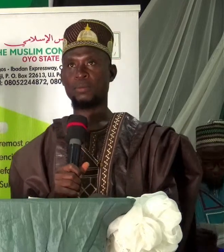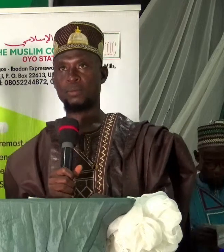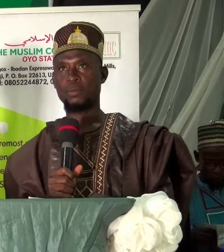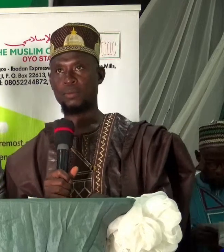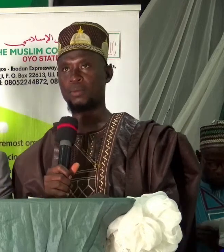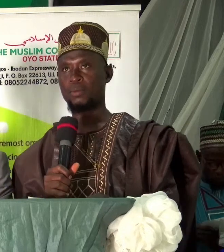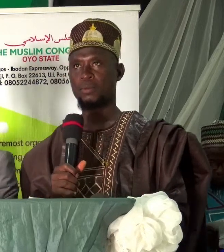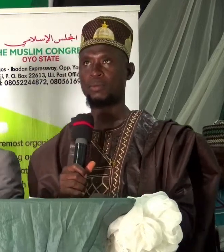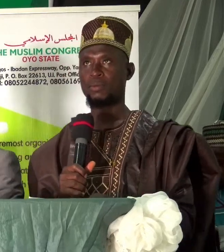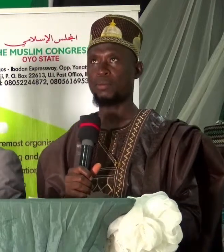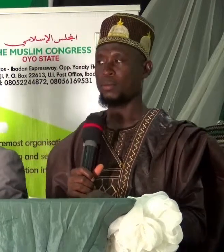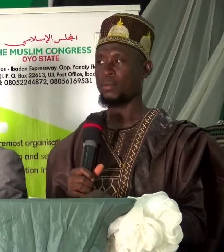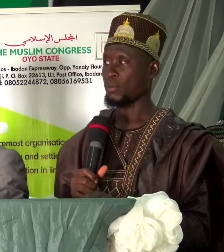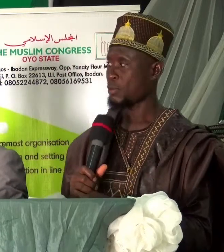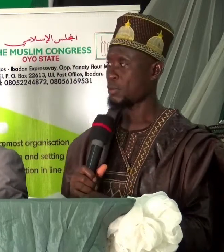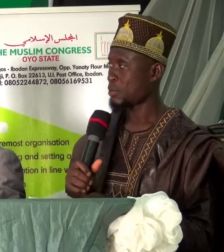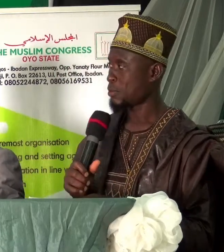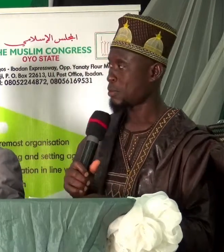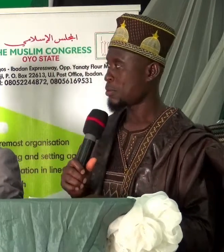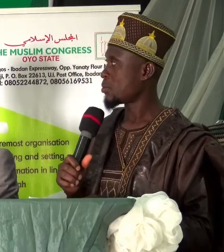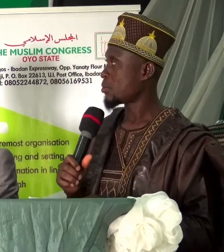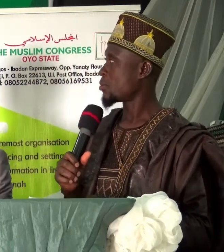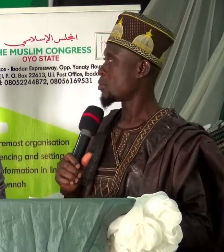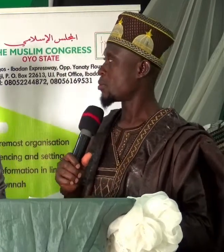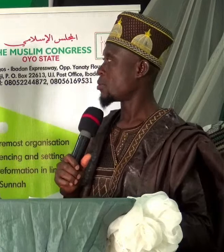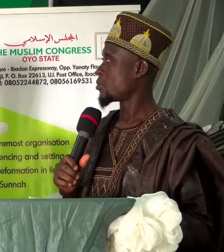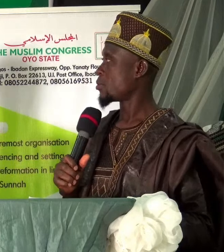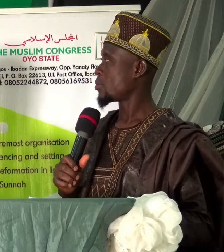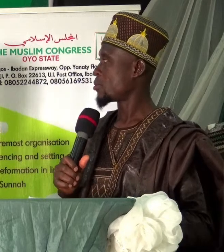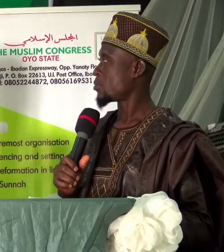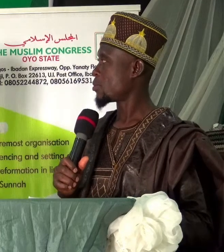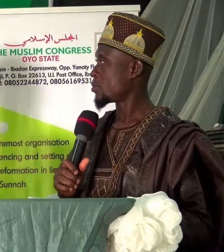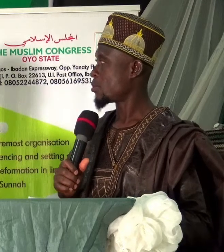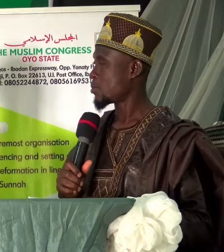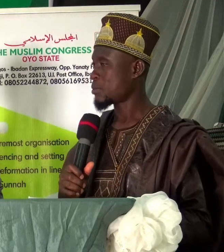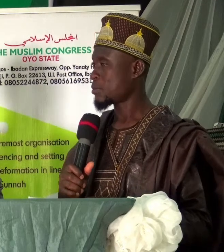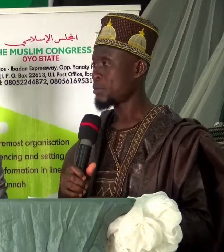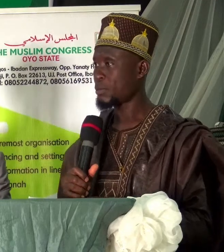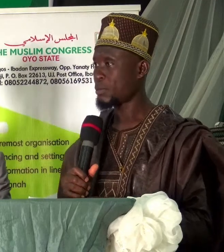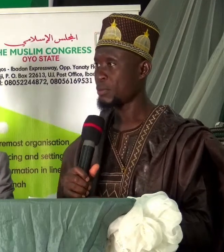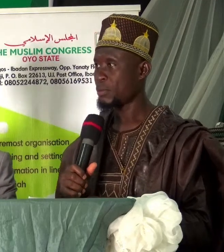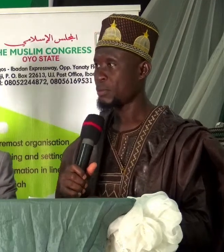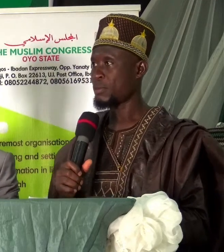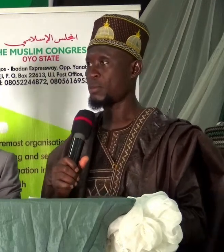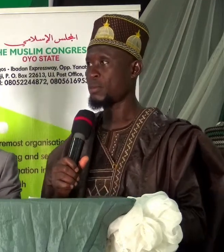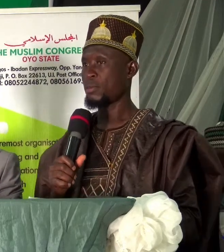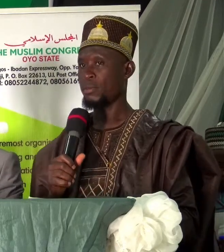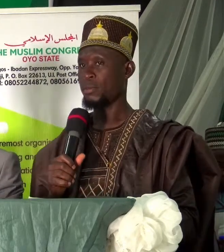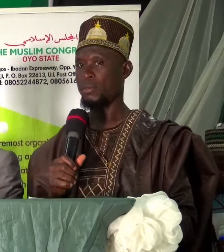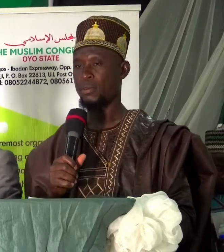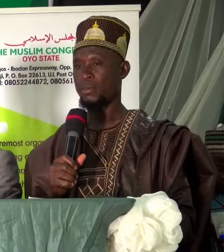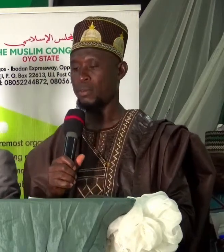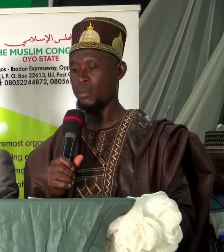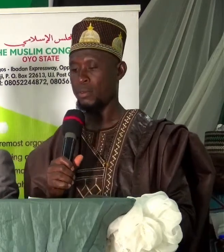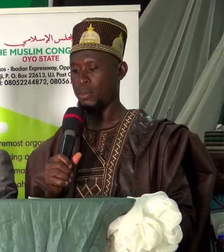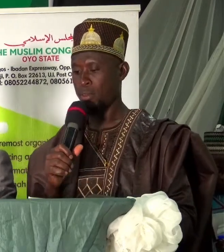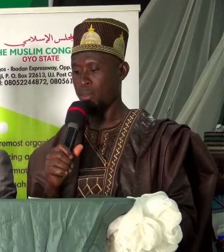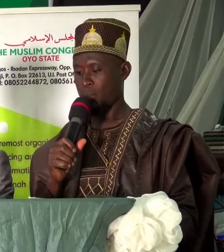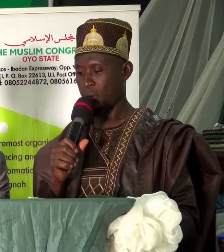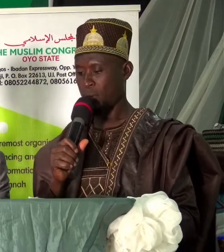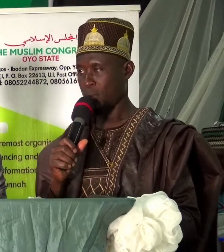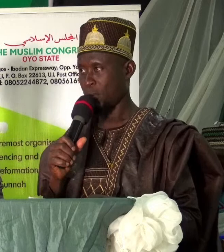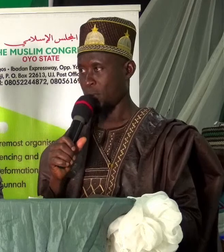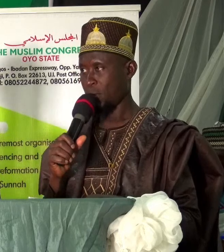this hall. We thank you so very much for honoring the time. It is Allah that you have honored, and Allah will continue